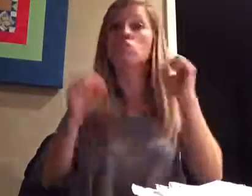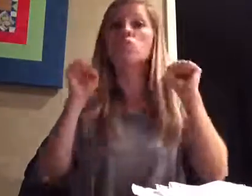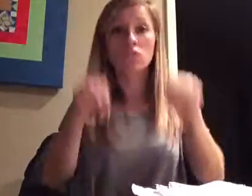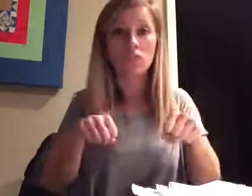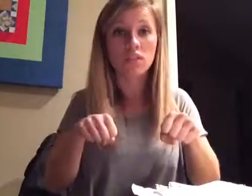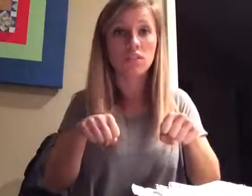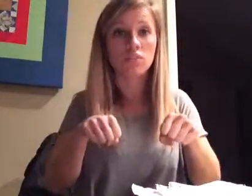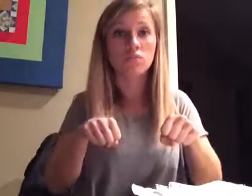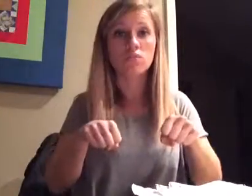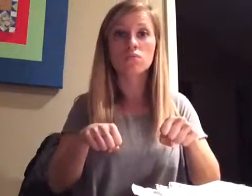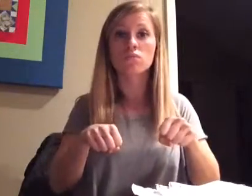So let us, from this moment,